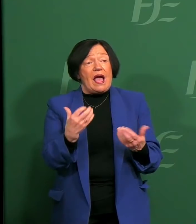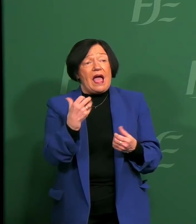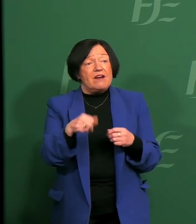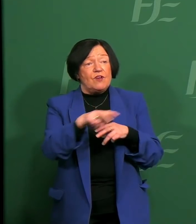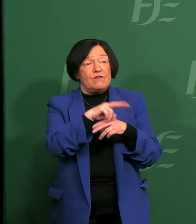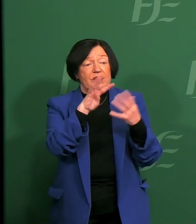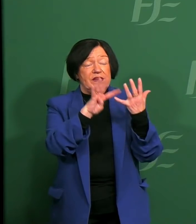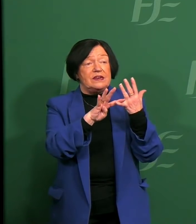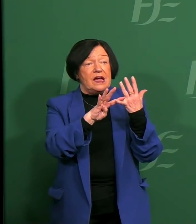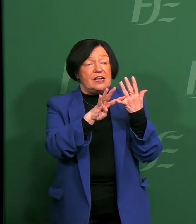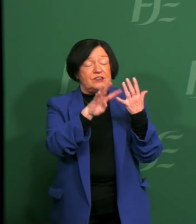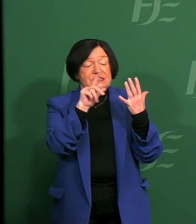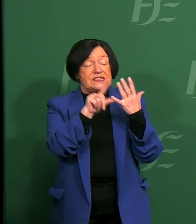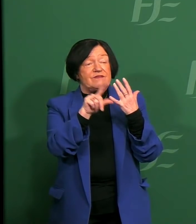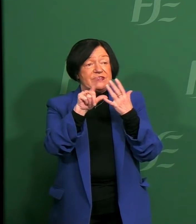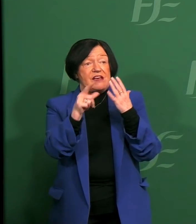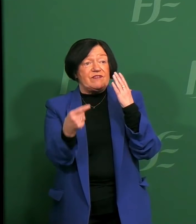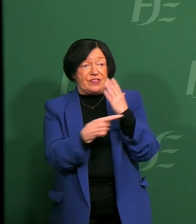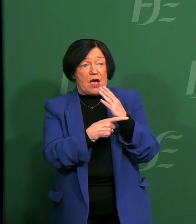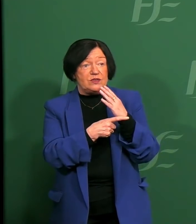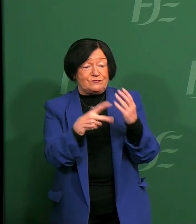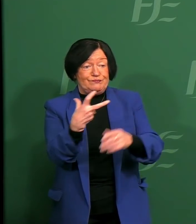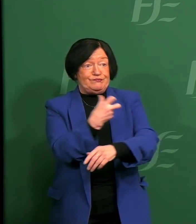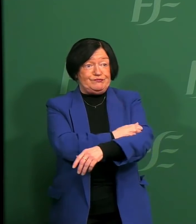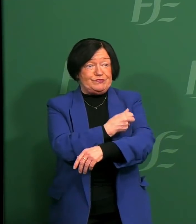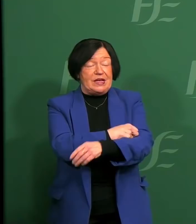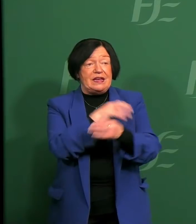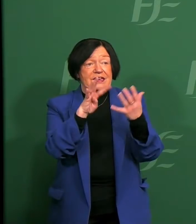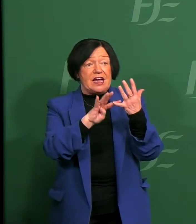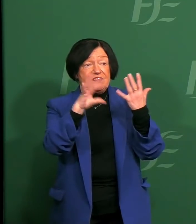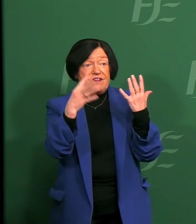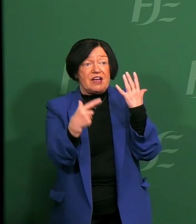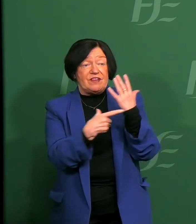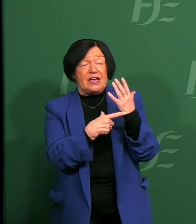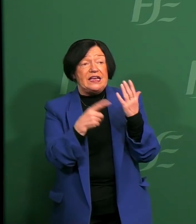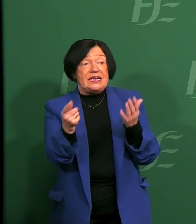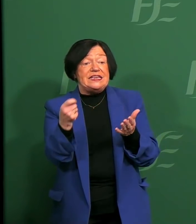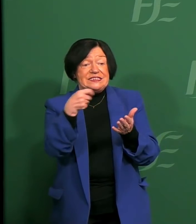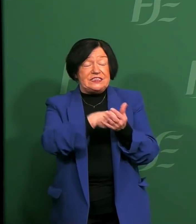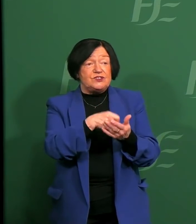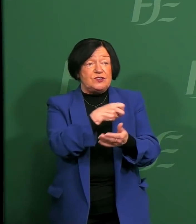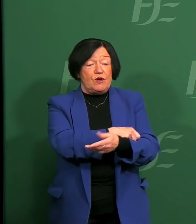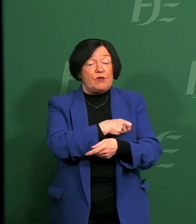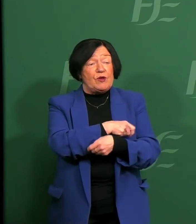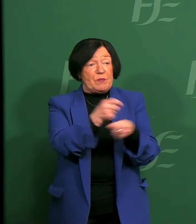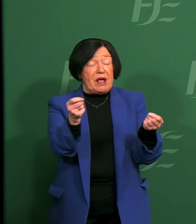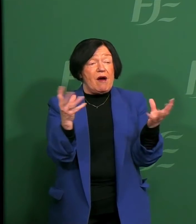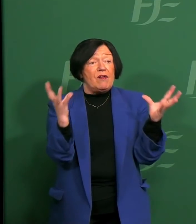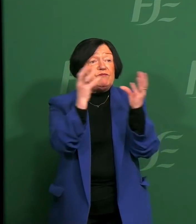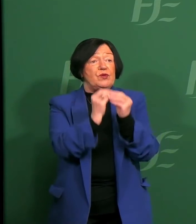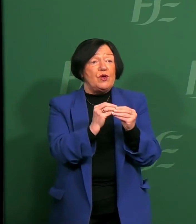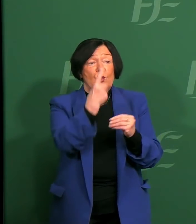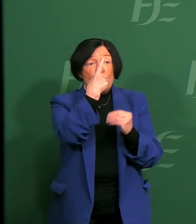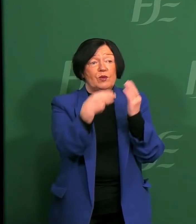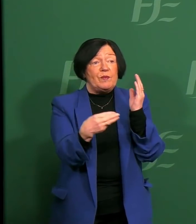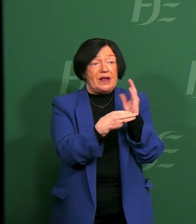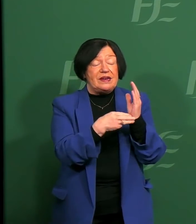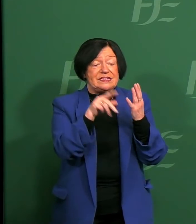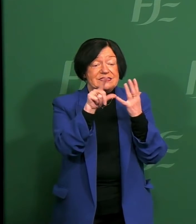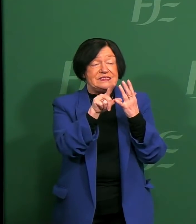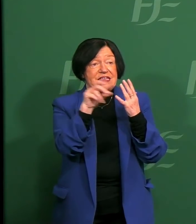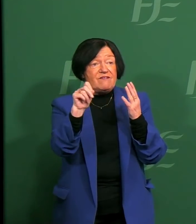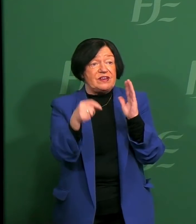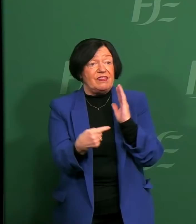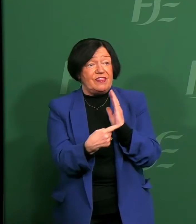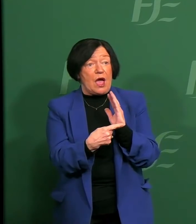over 977,000 boosters and 95,000 additional doses administered, so a total of over